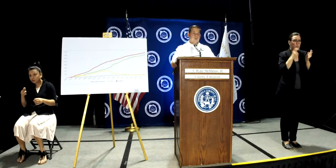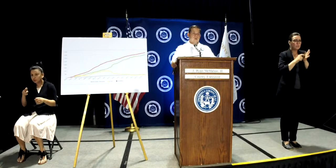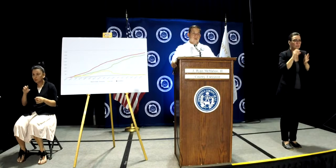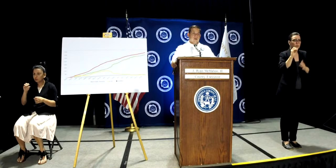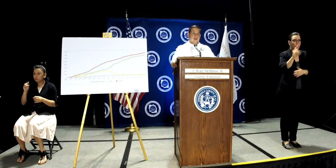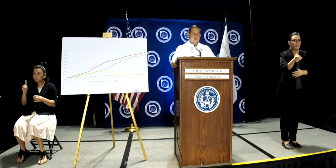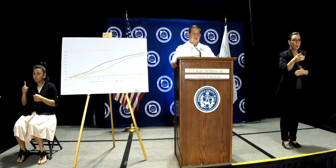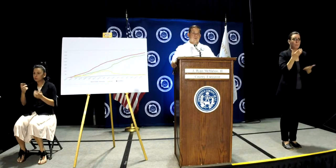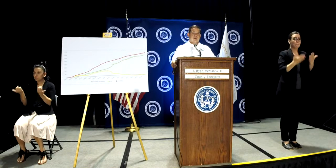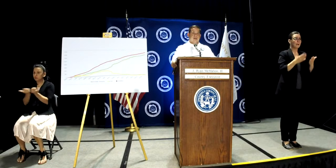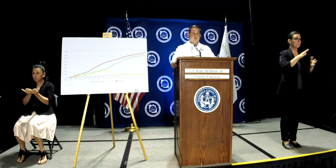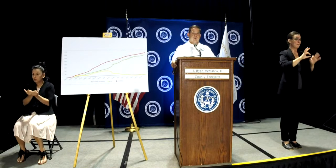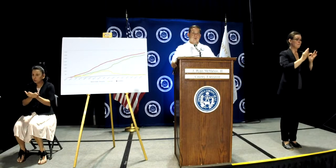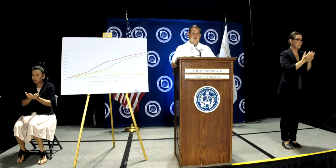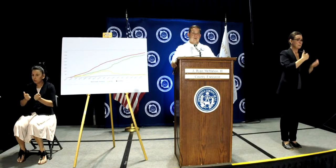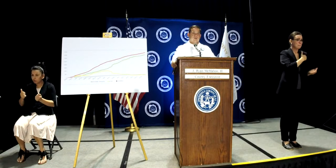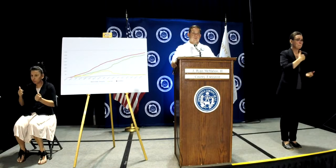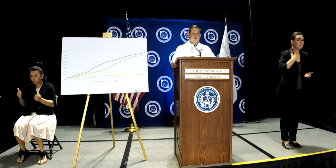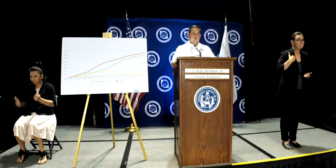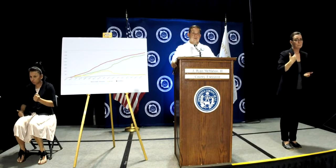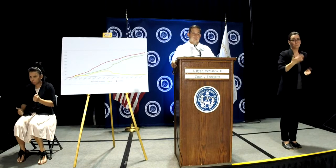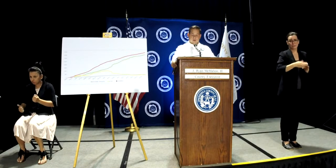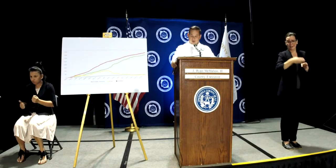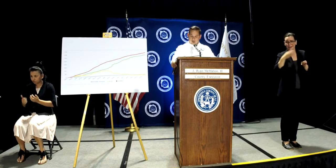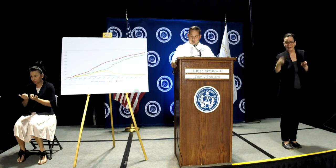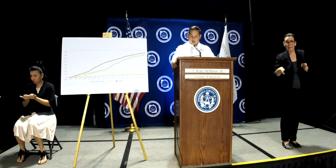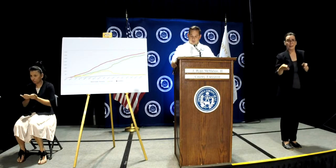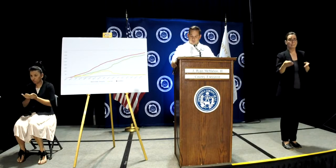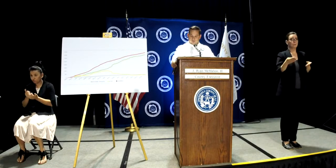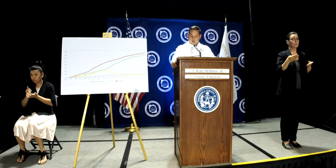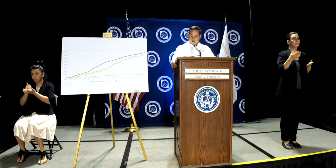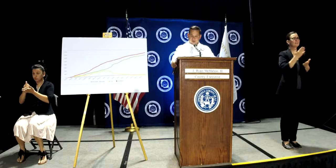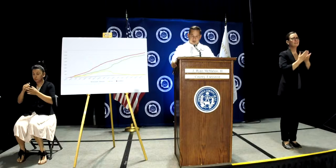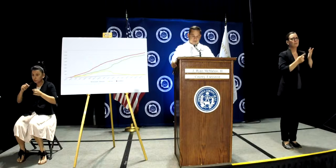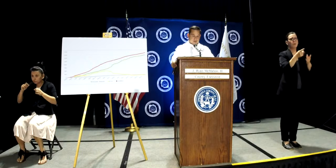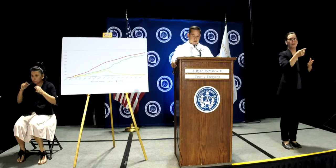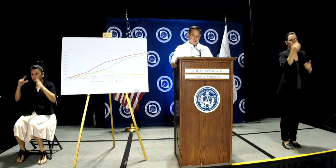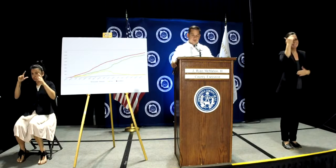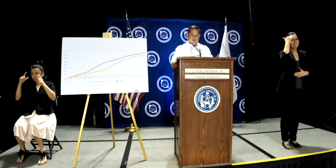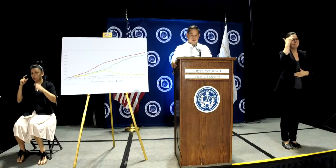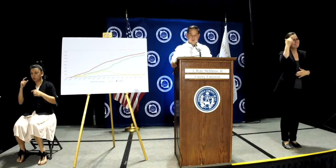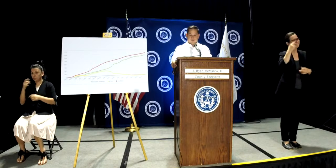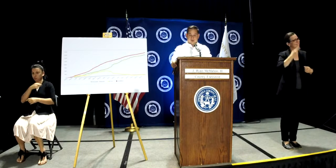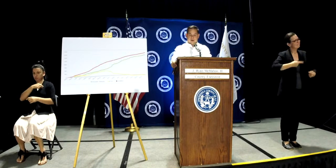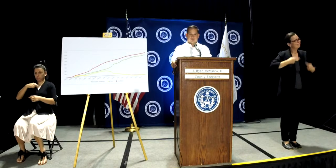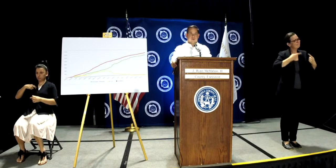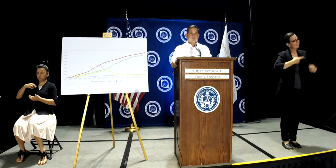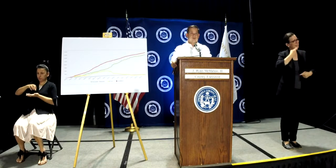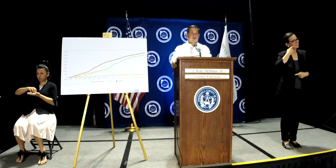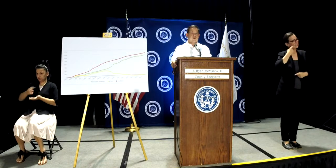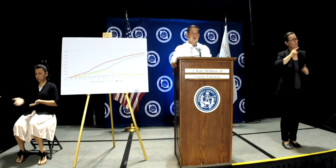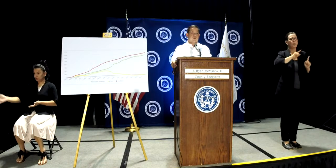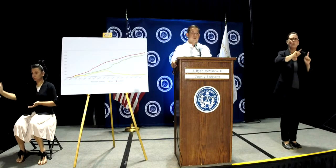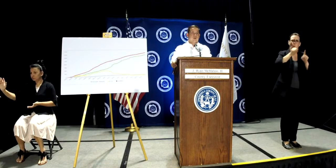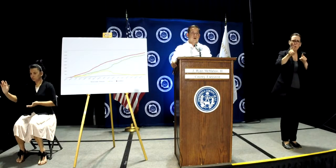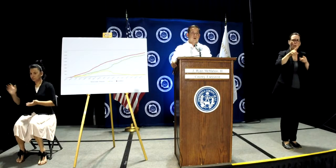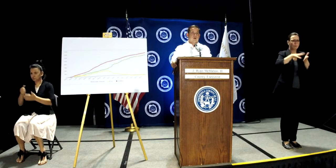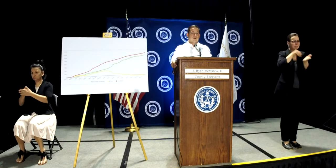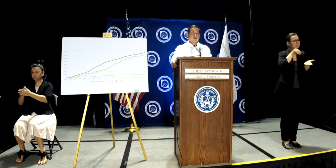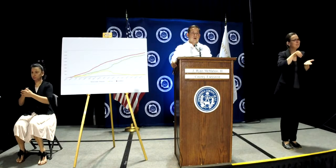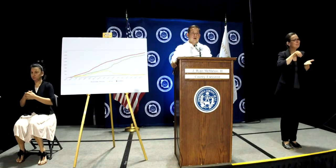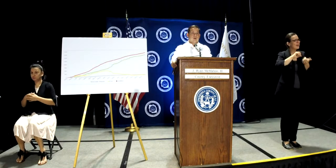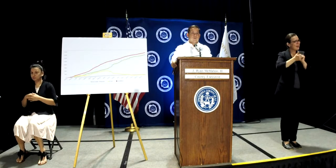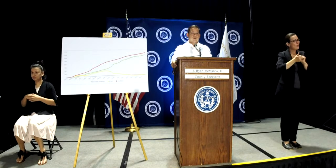stranger, it could be a neighbor. So please, we've done a great job taking care of each other during the pandemic. This is another way we can